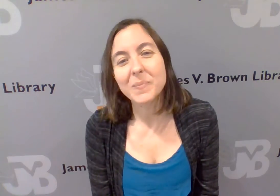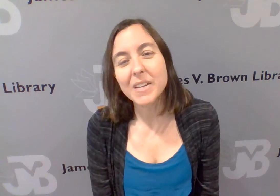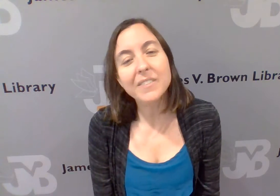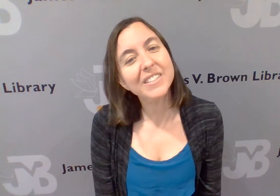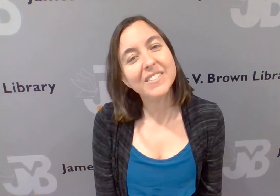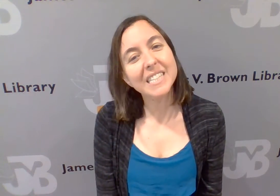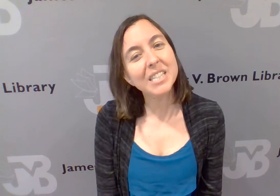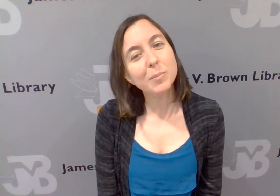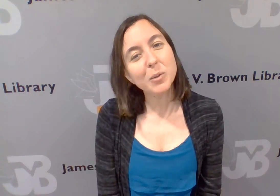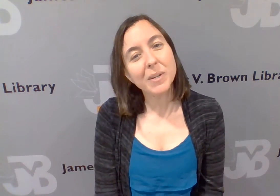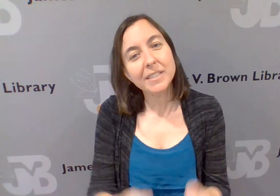If it's just a little bit of wind.